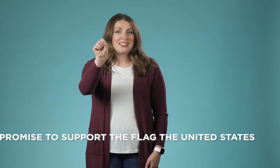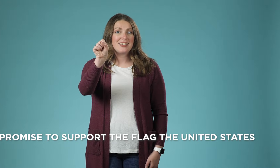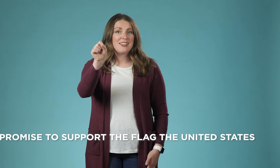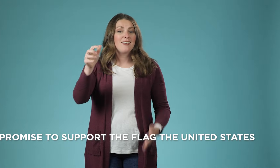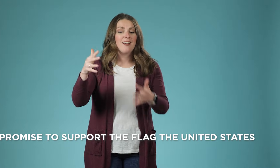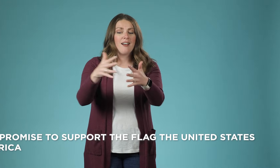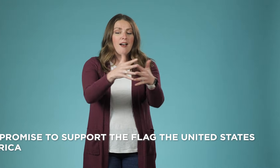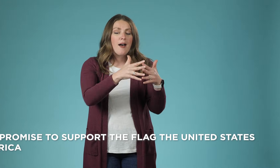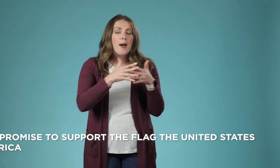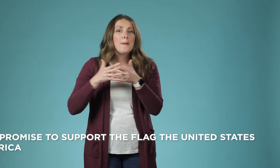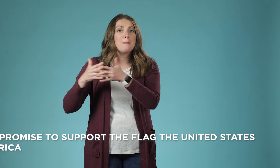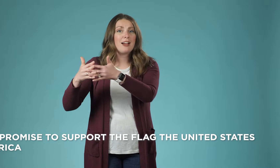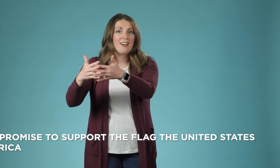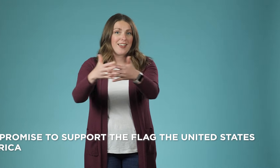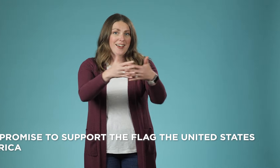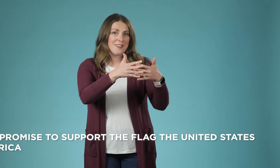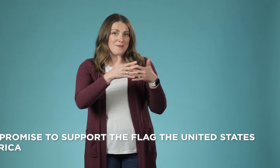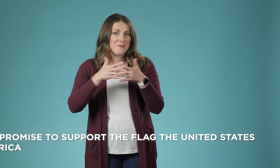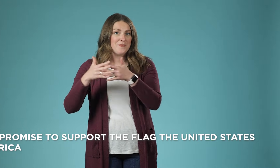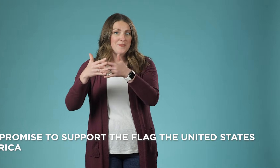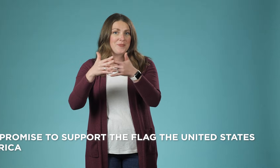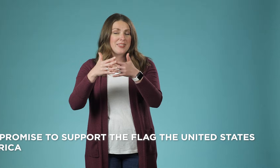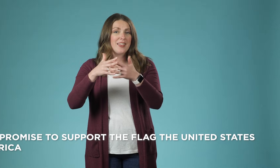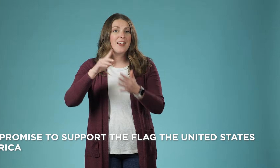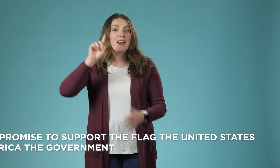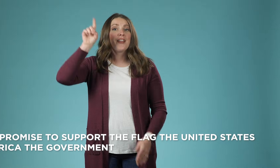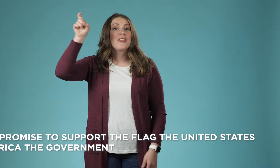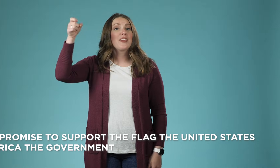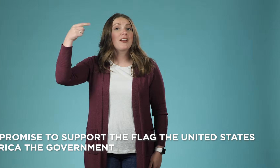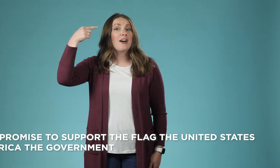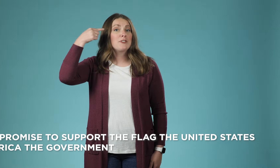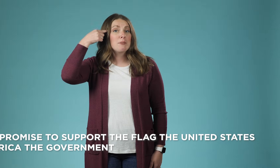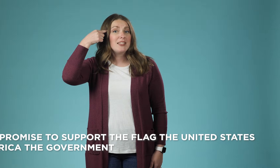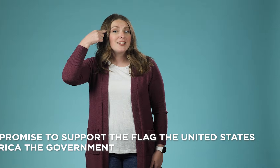States, America. The government